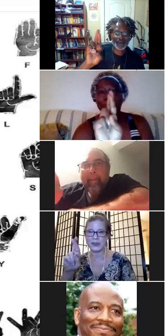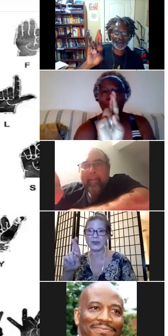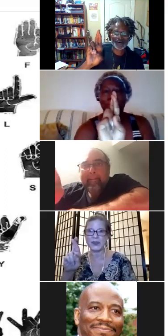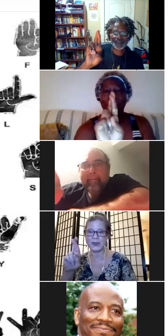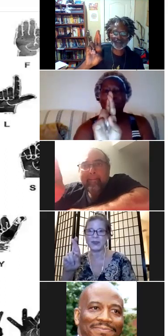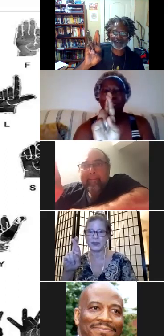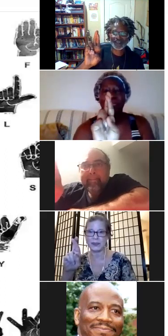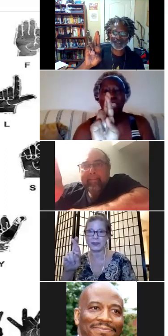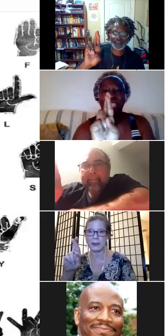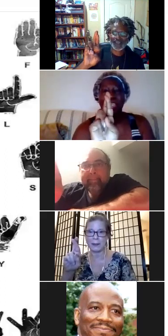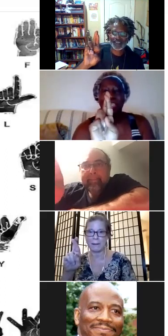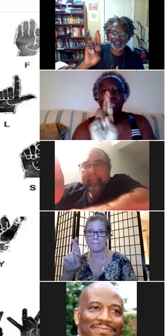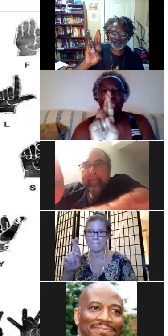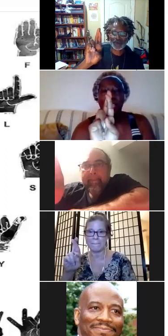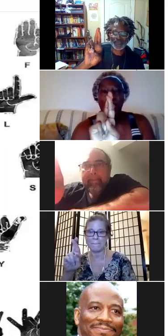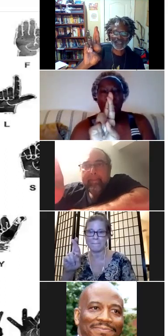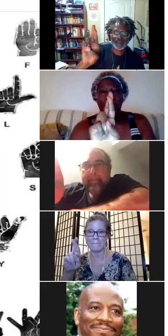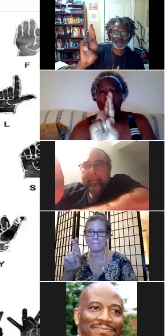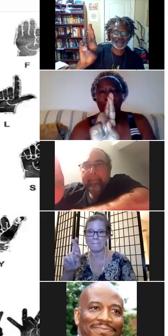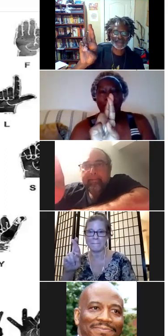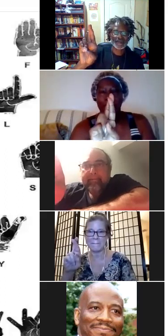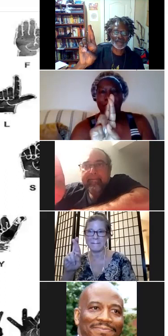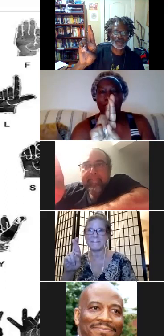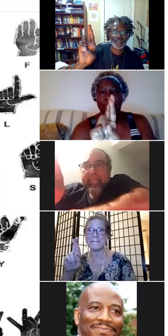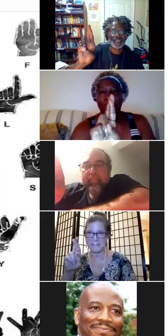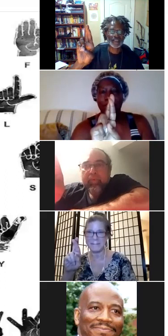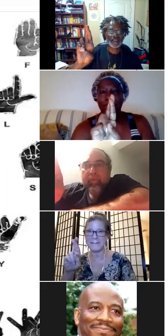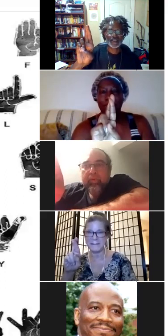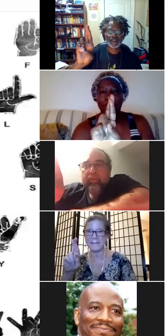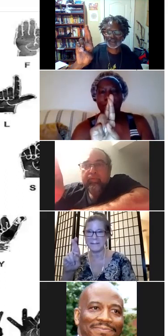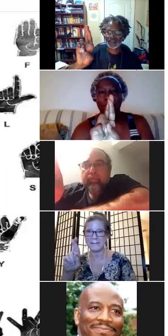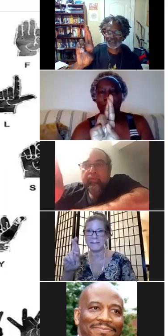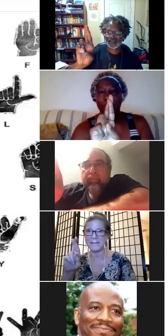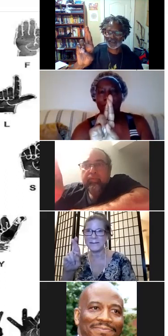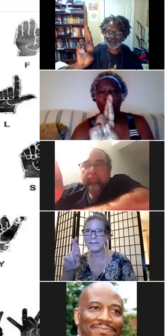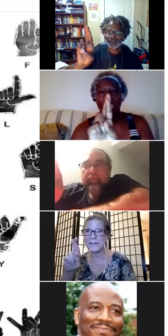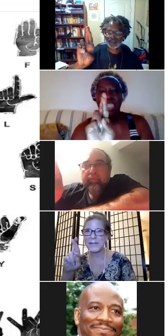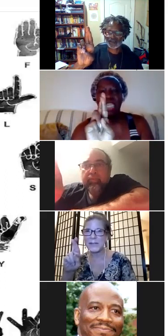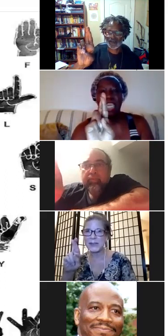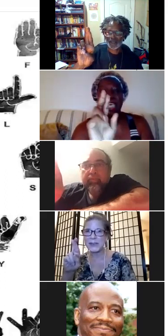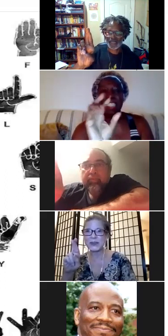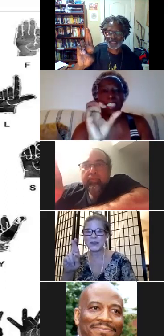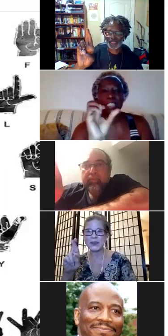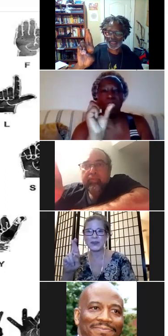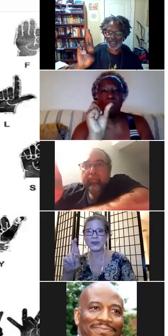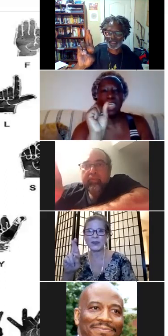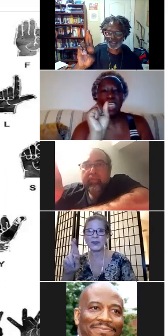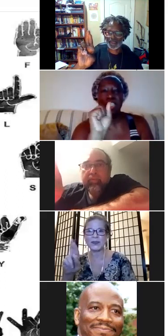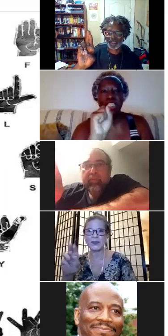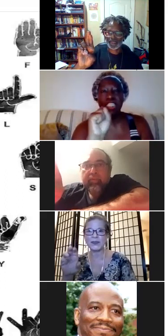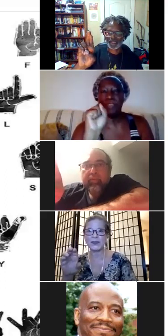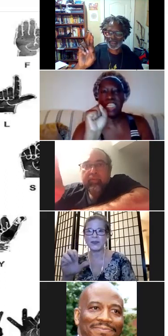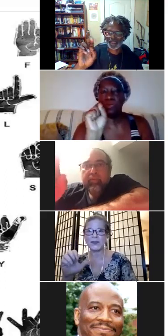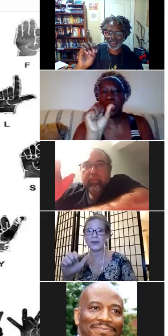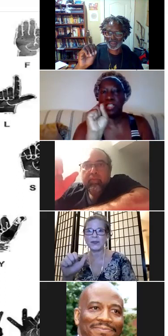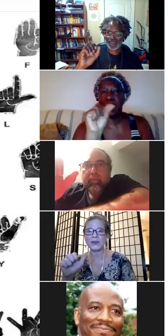R. I used to not spell my name. Let me do it again. And then S would be